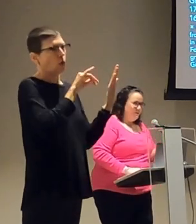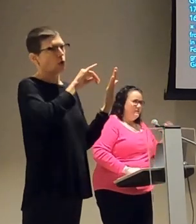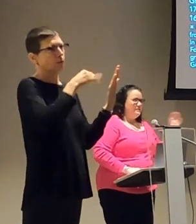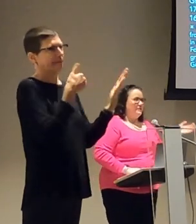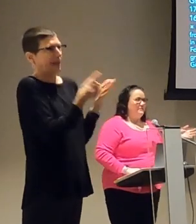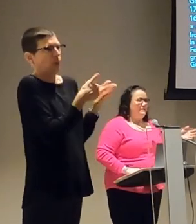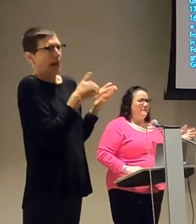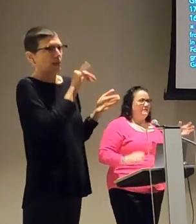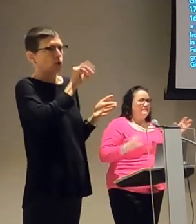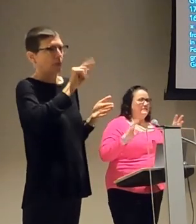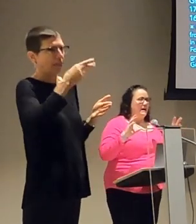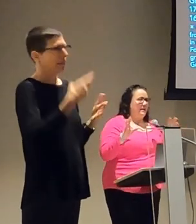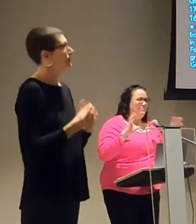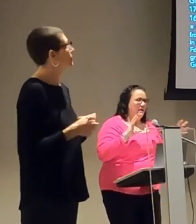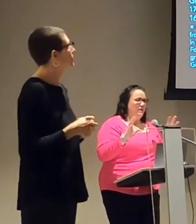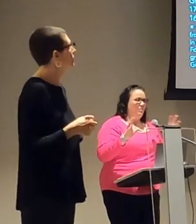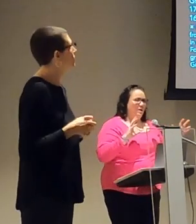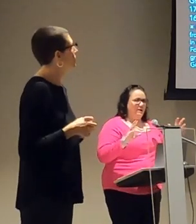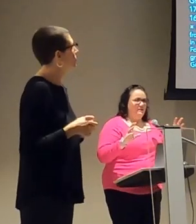So